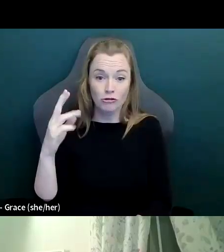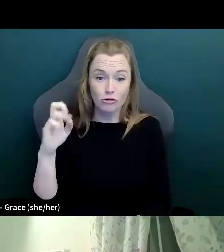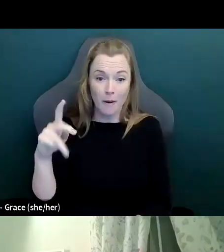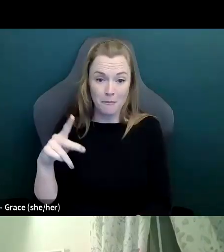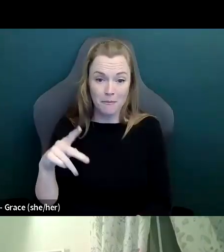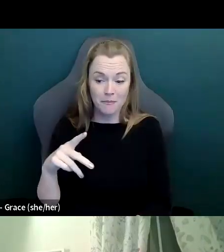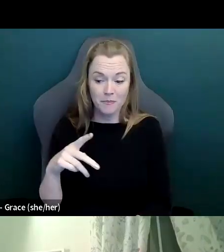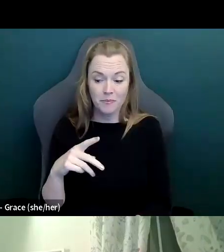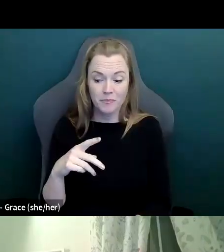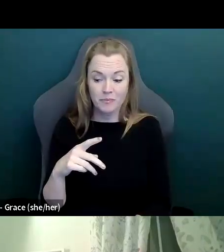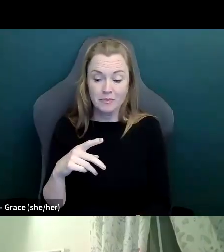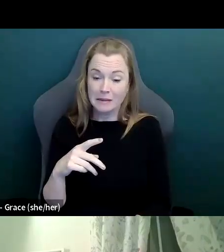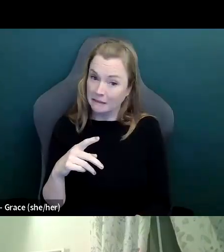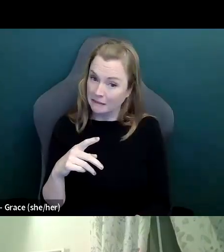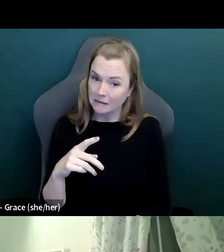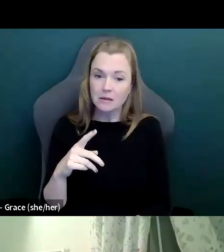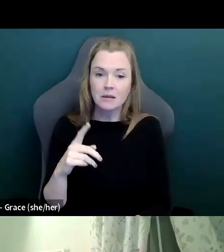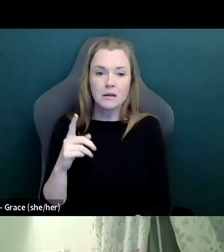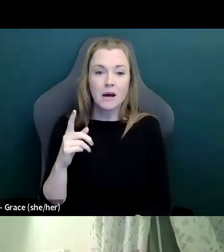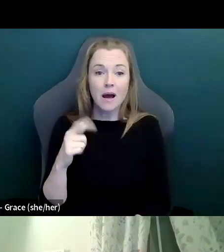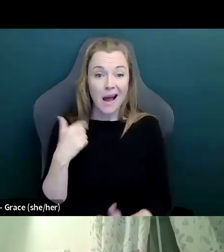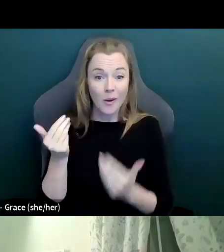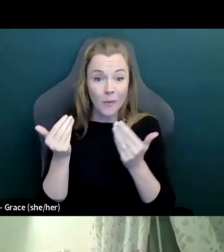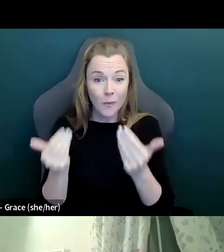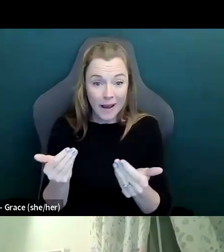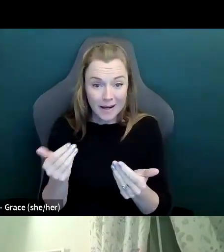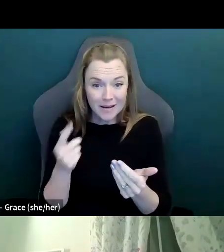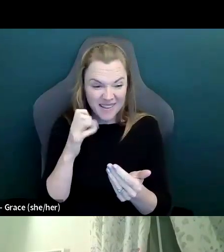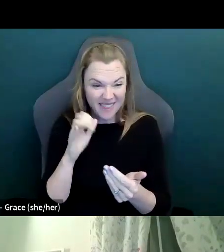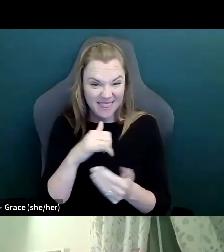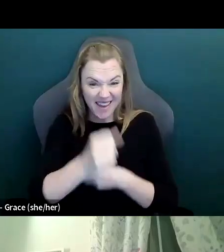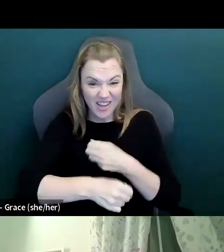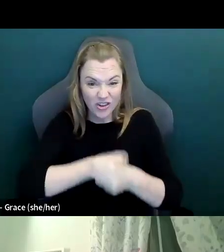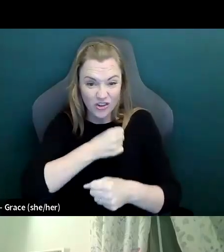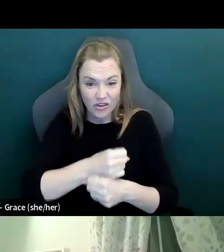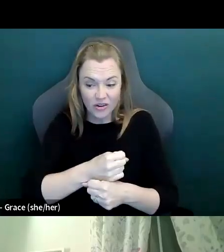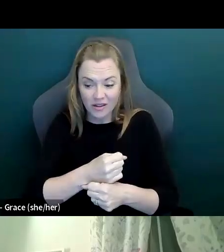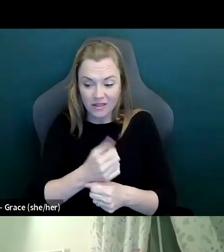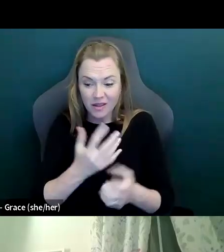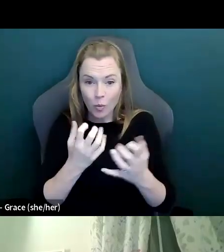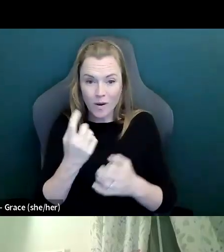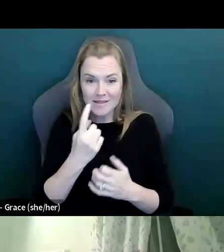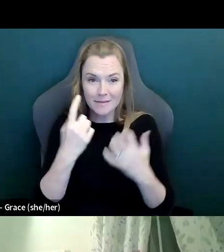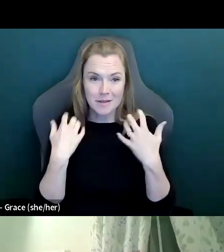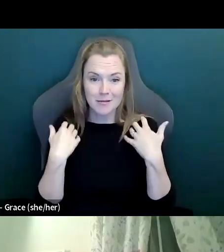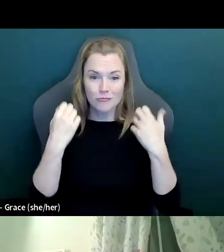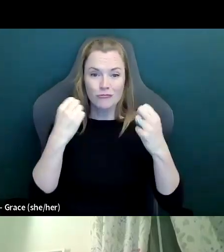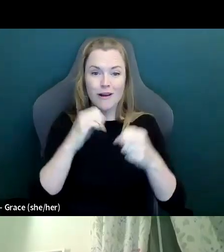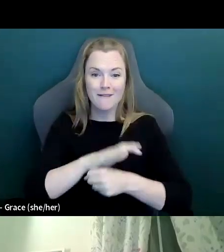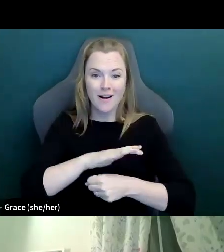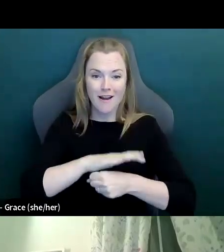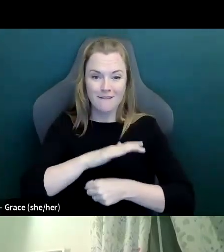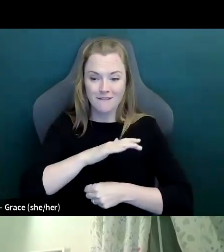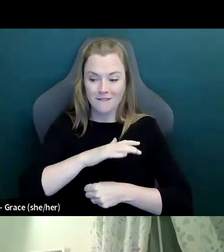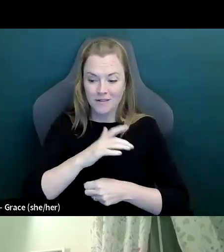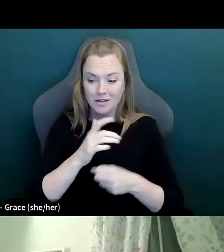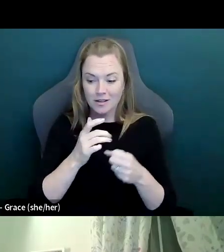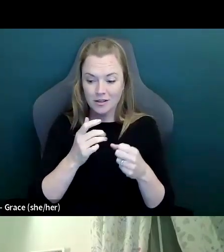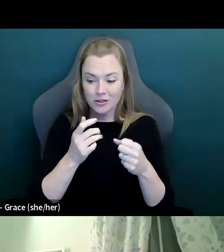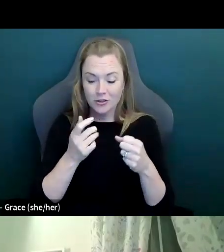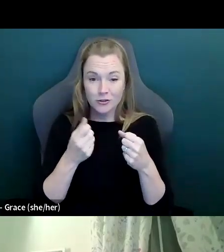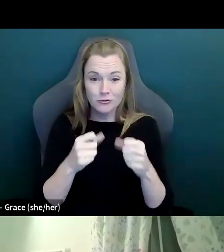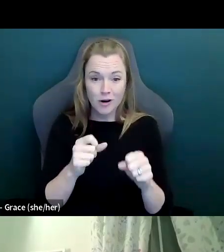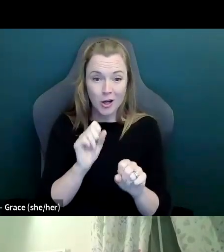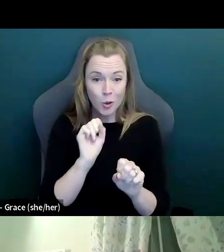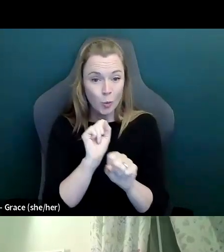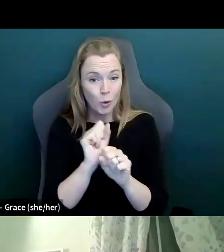went with it, because they were actually looking that year to find somebody courageous enough to try and work with